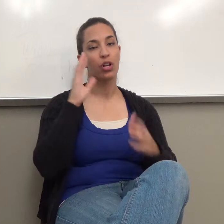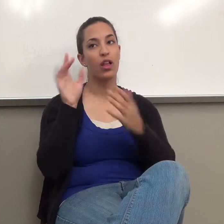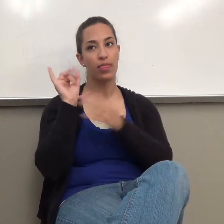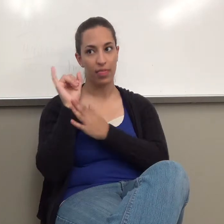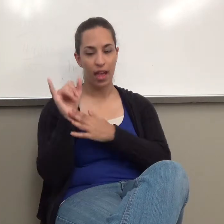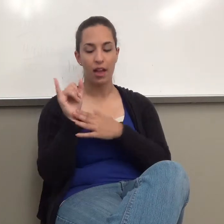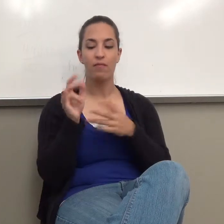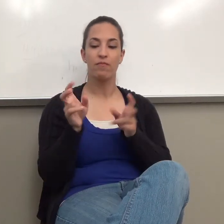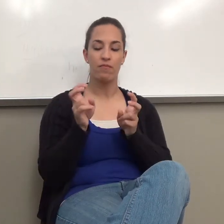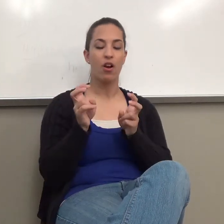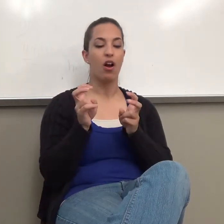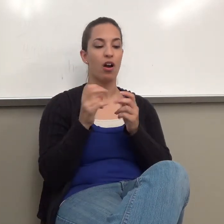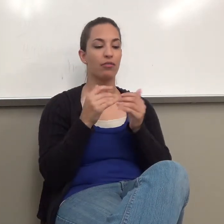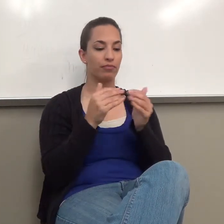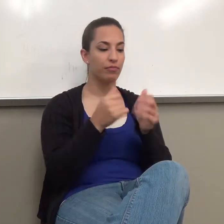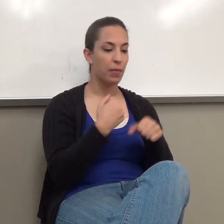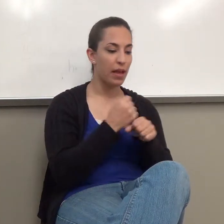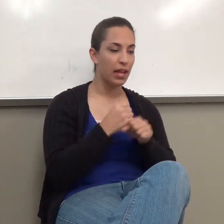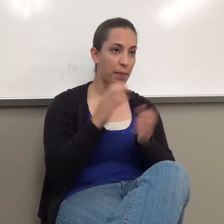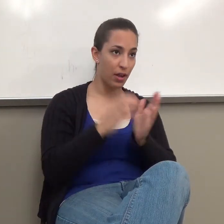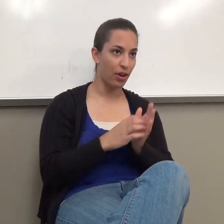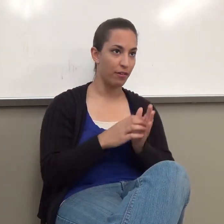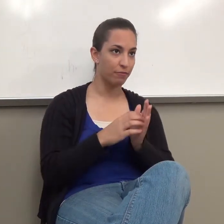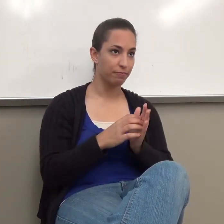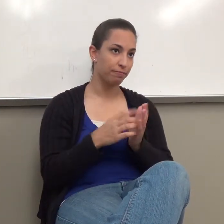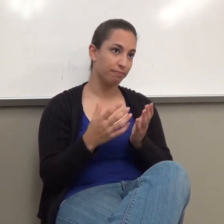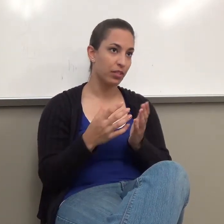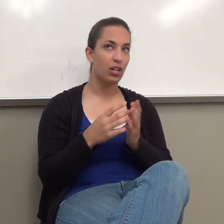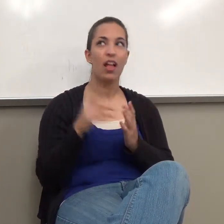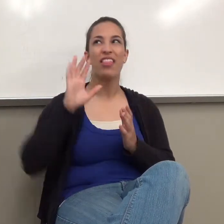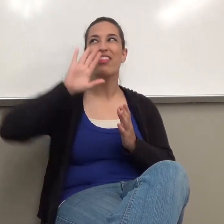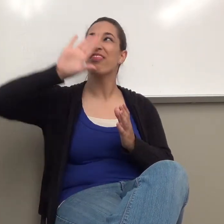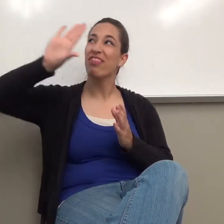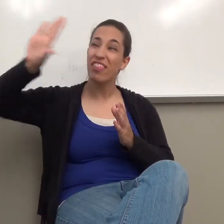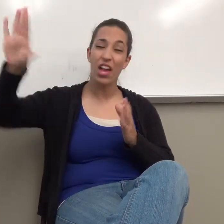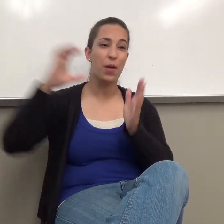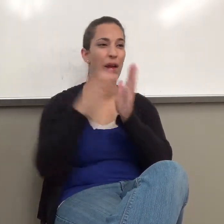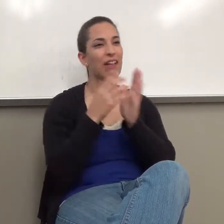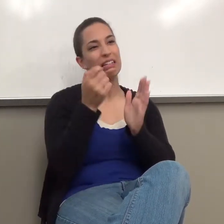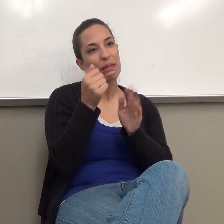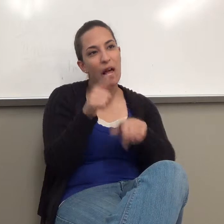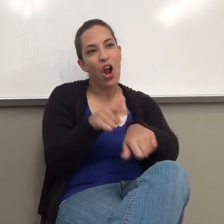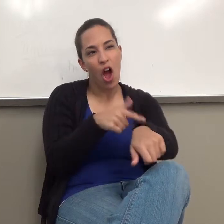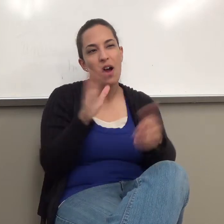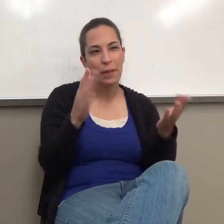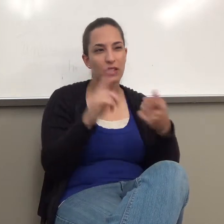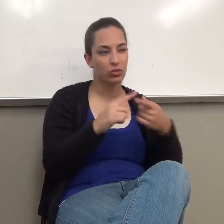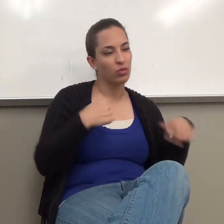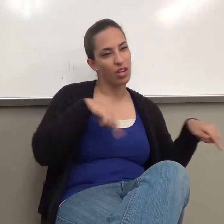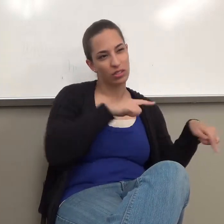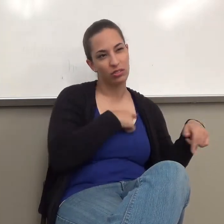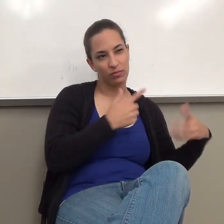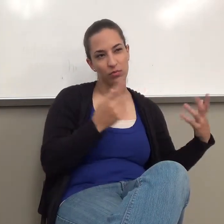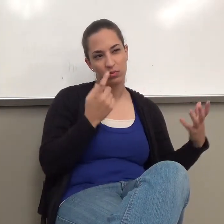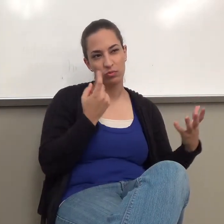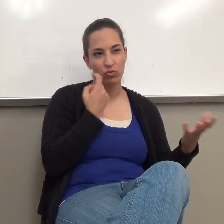longish paragraph compared to what we've been doing. But they have this here. All right. So, like I said, this